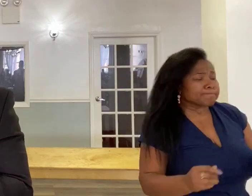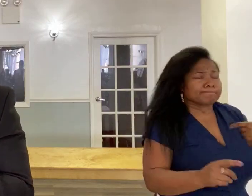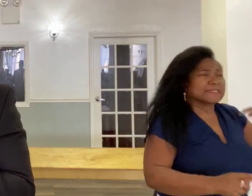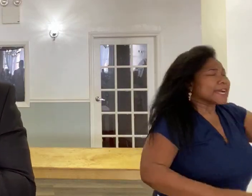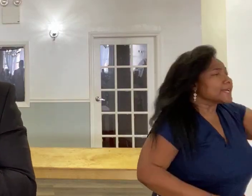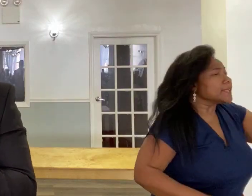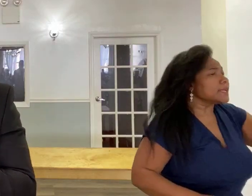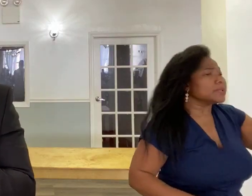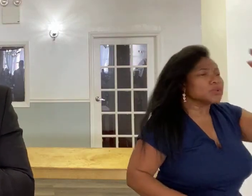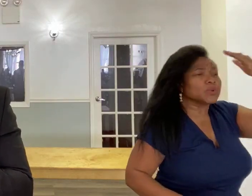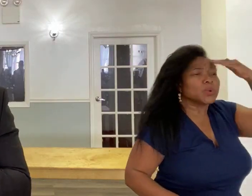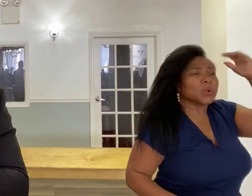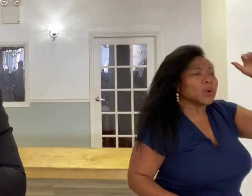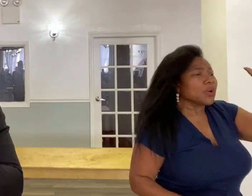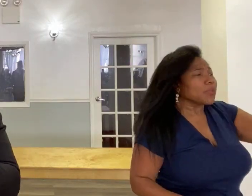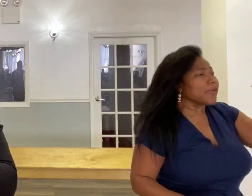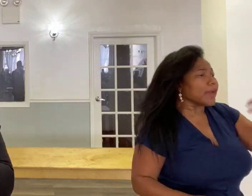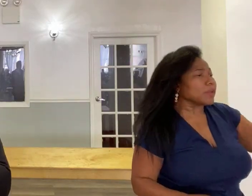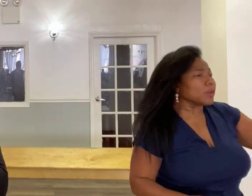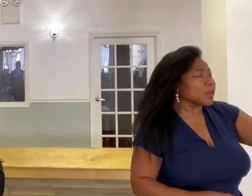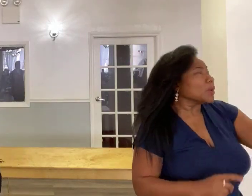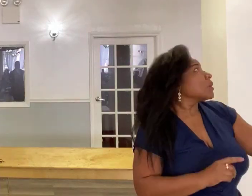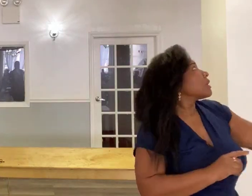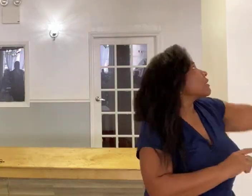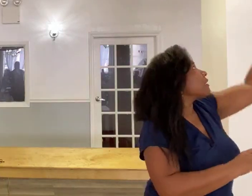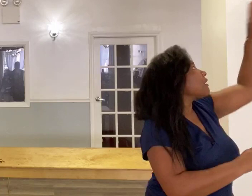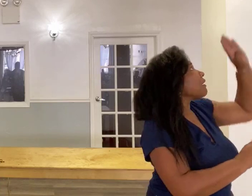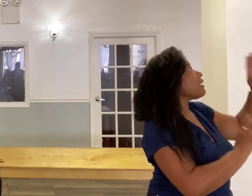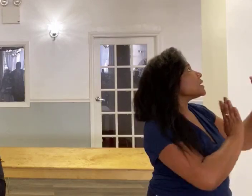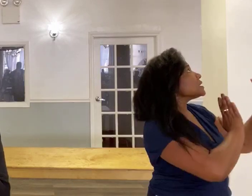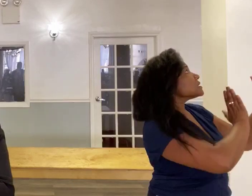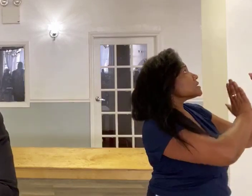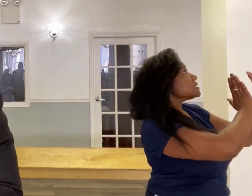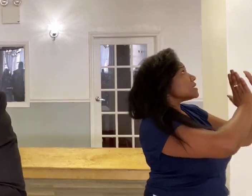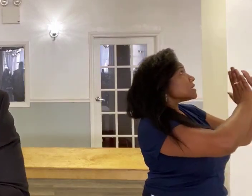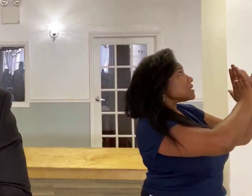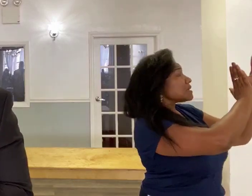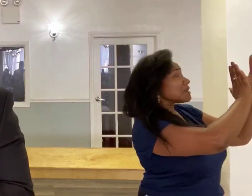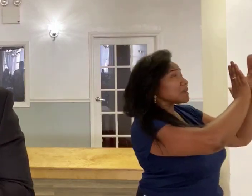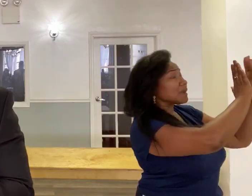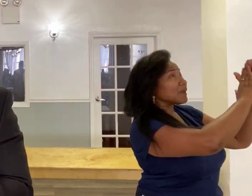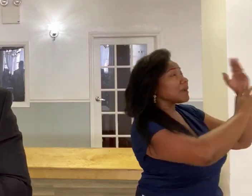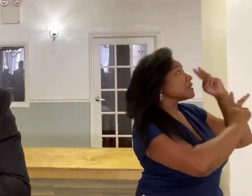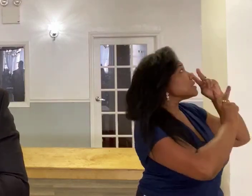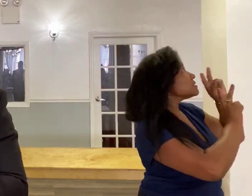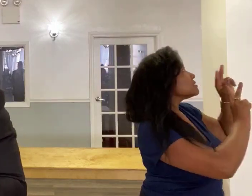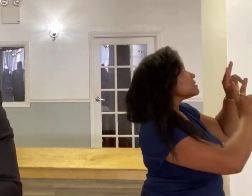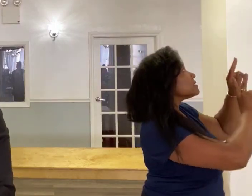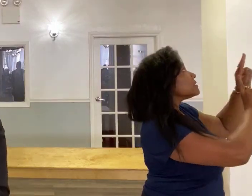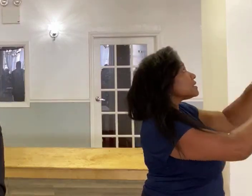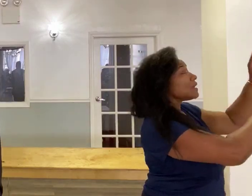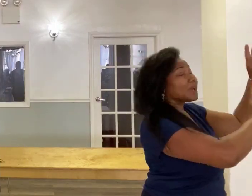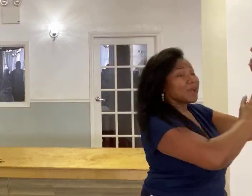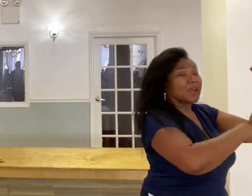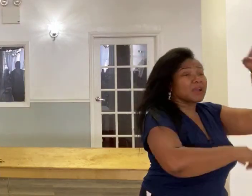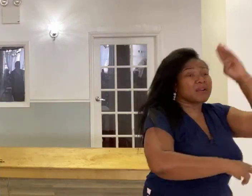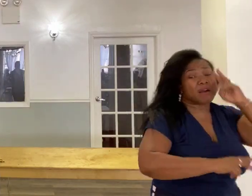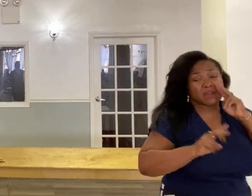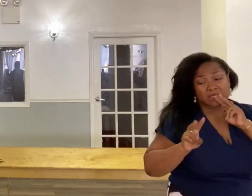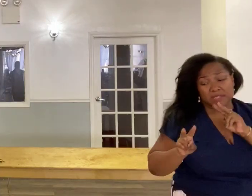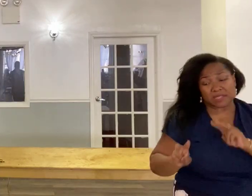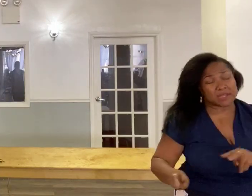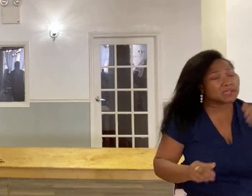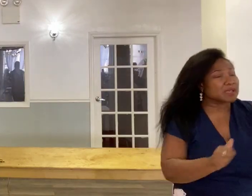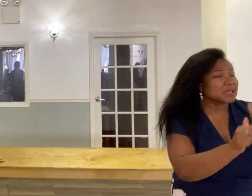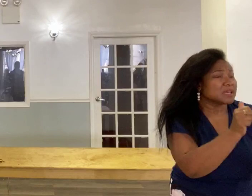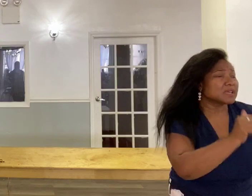to know that you are near, to know that you see each falling tear. When there